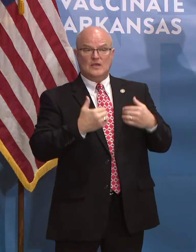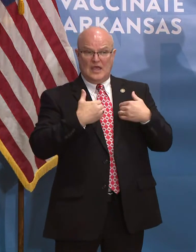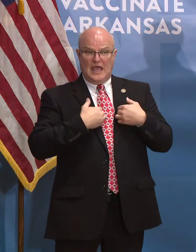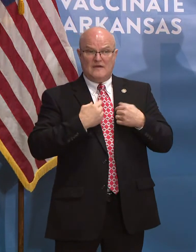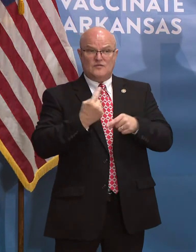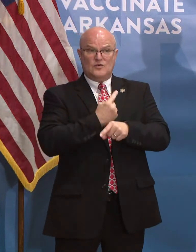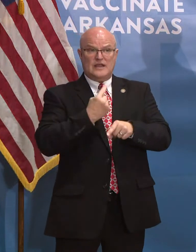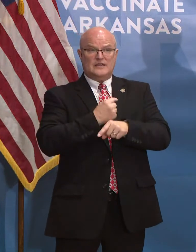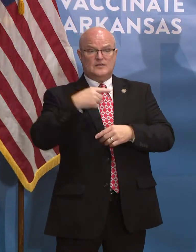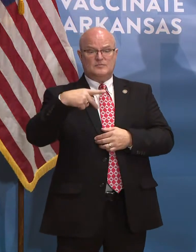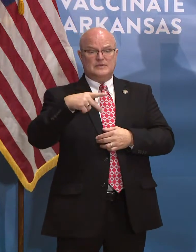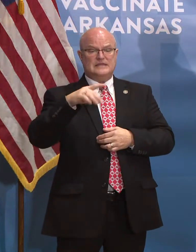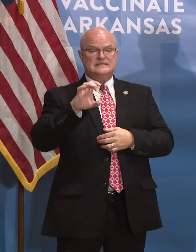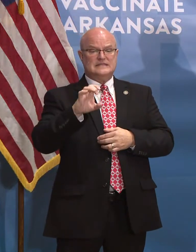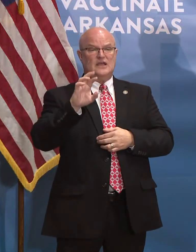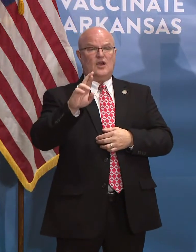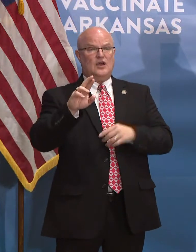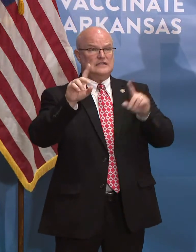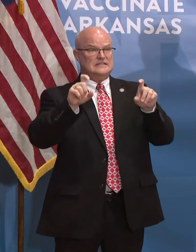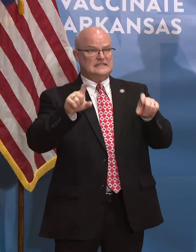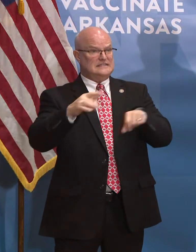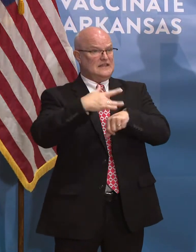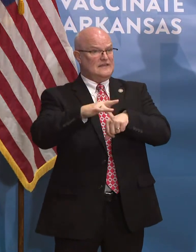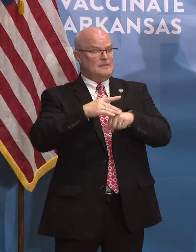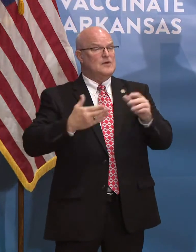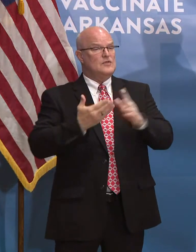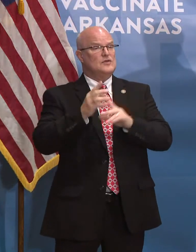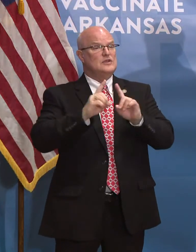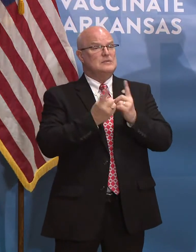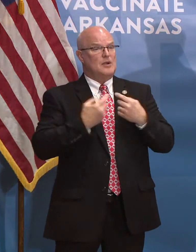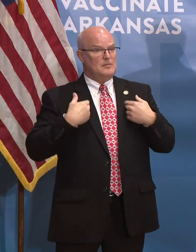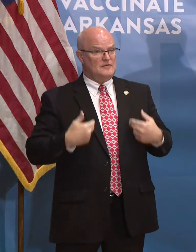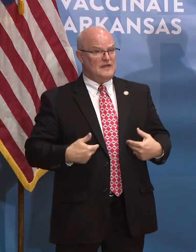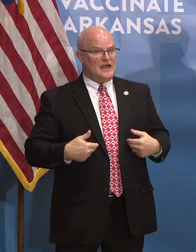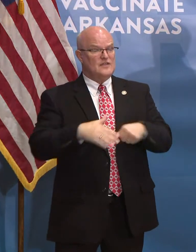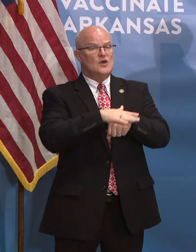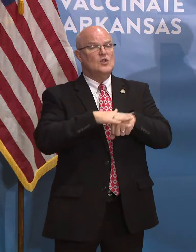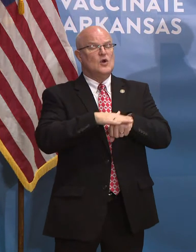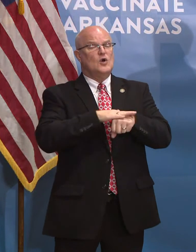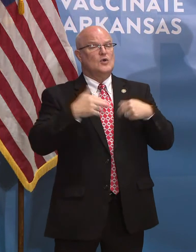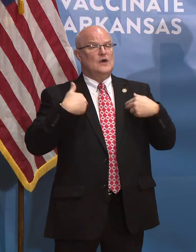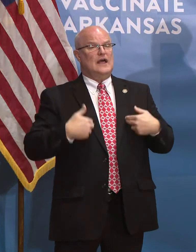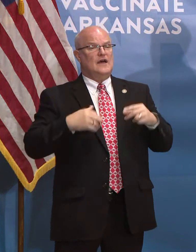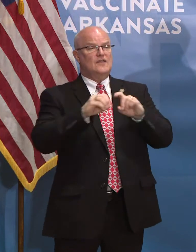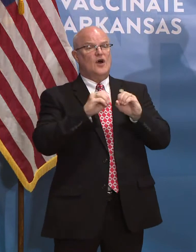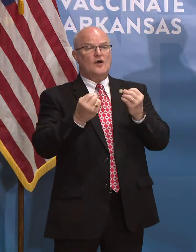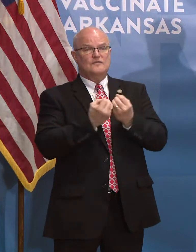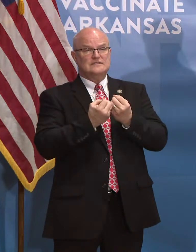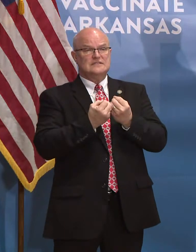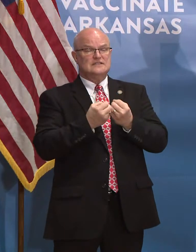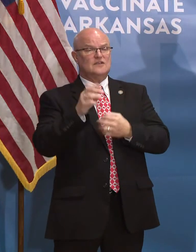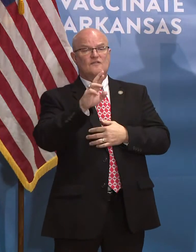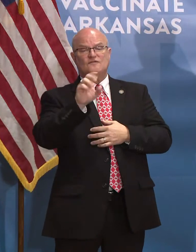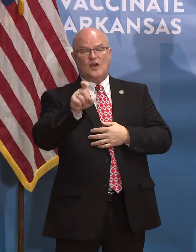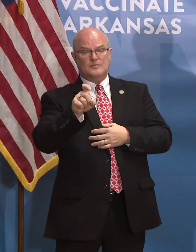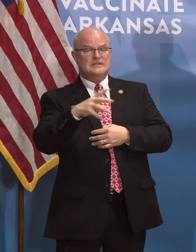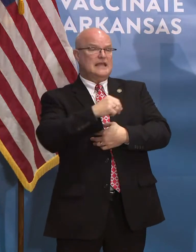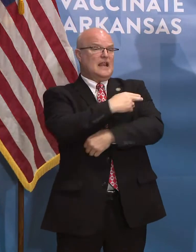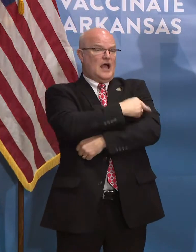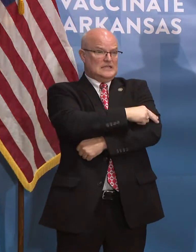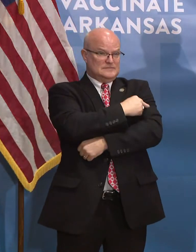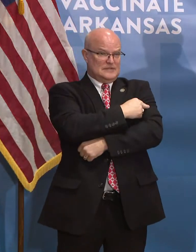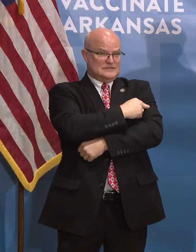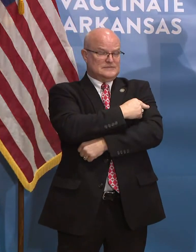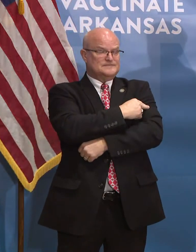regular PCR testing that is available through the Department of Health, local health offices, through pharmacies, and